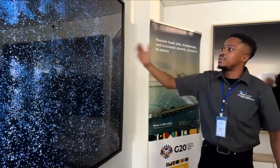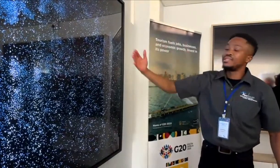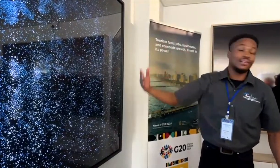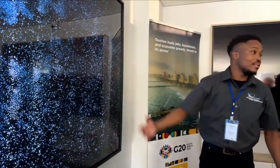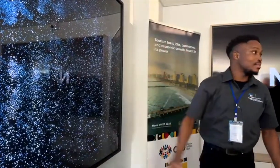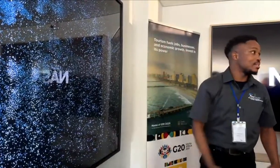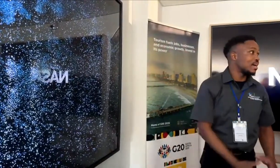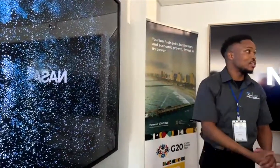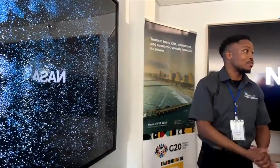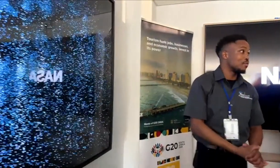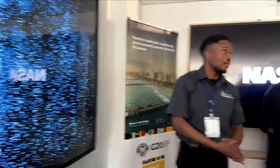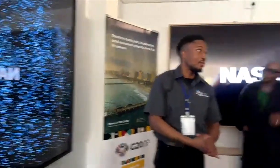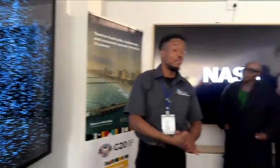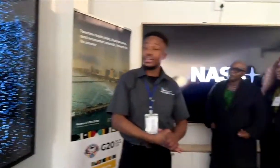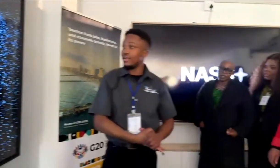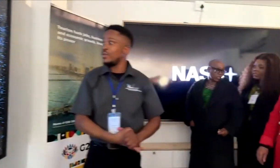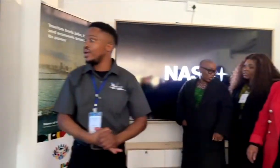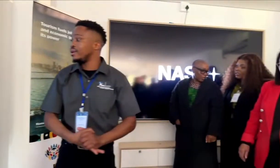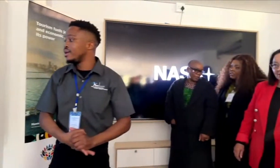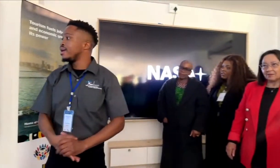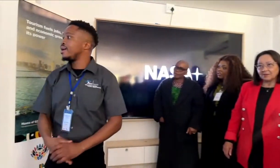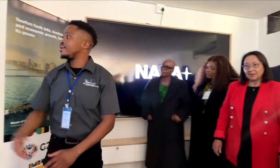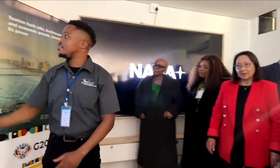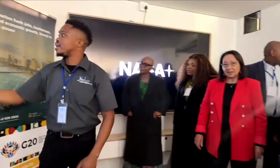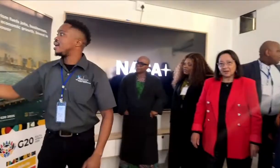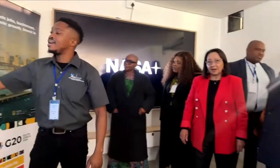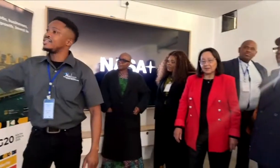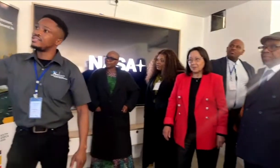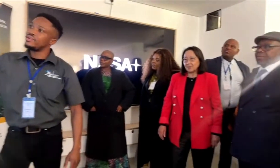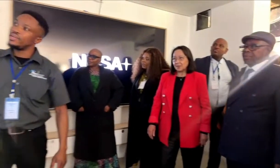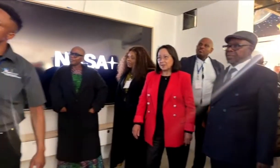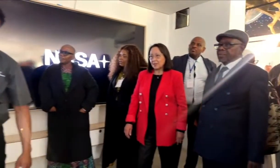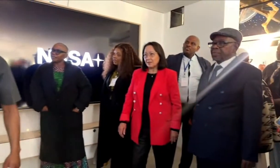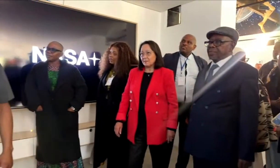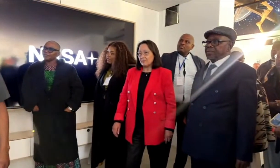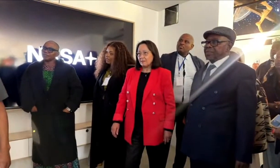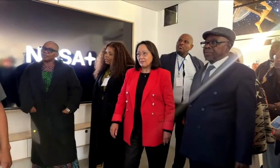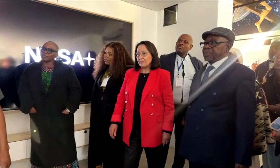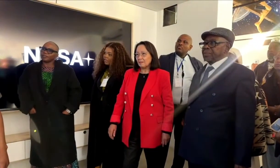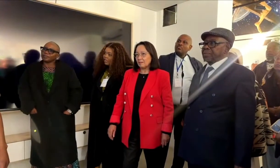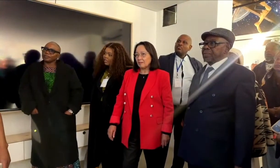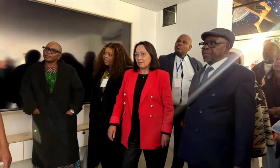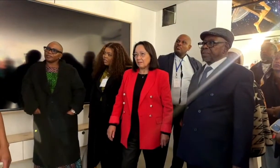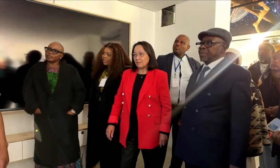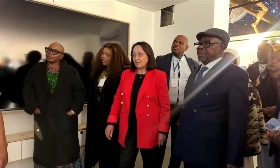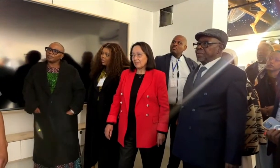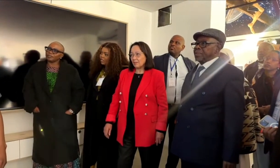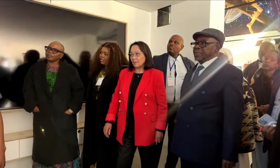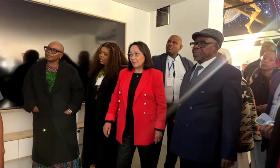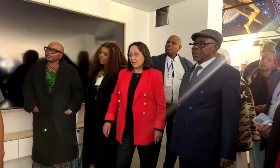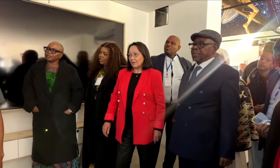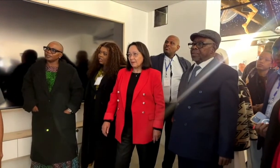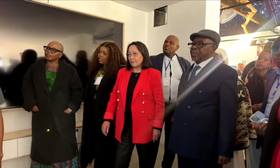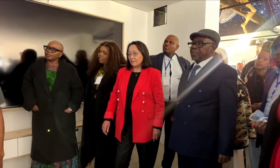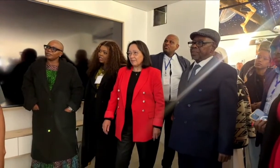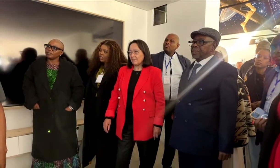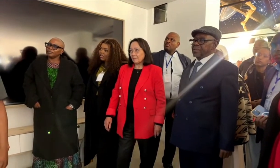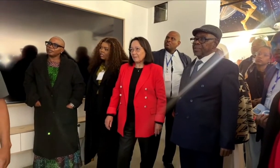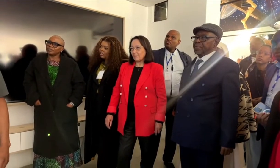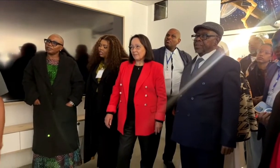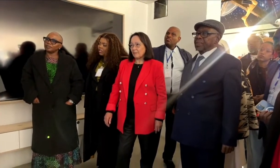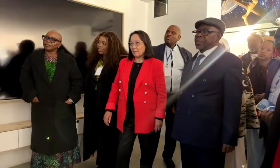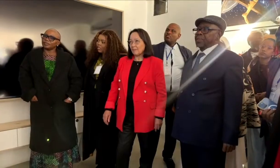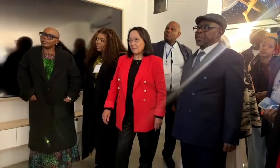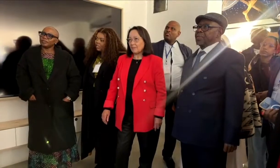that represent the stars of the Milky Way. And behind it, there is a white line showing the